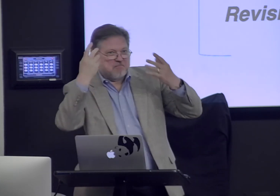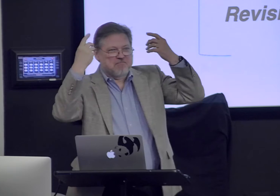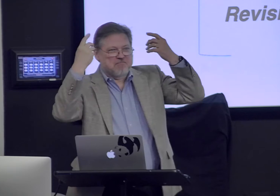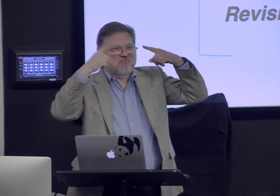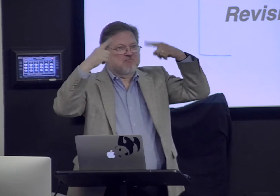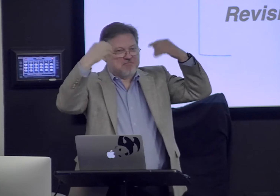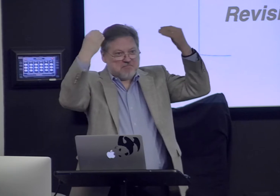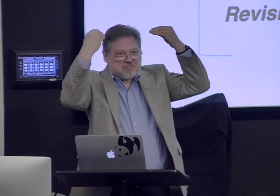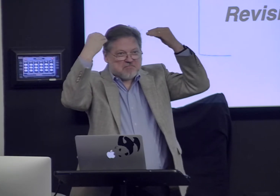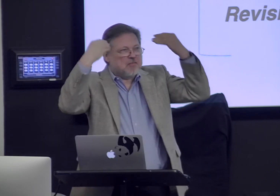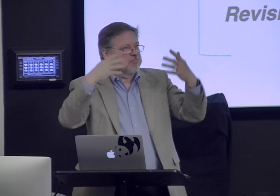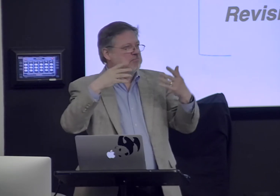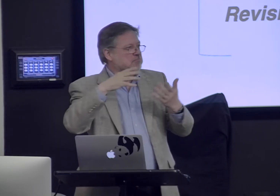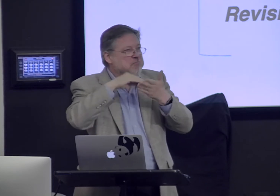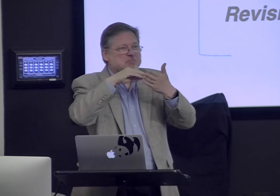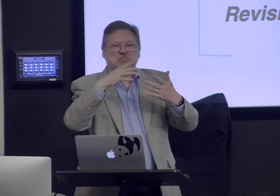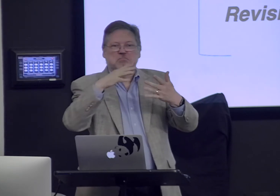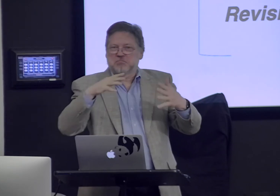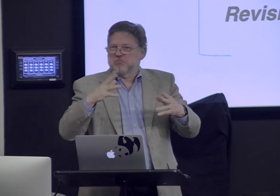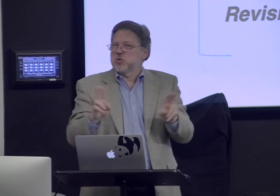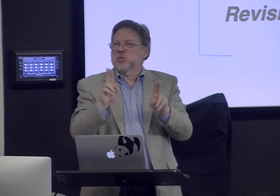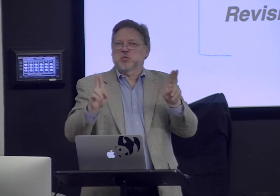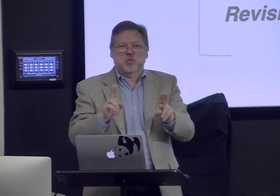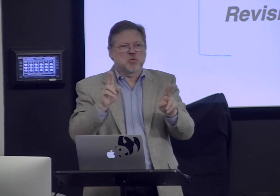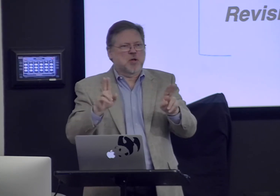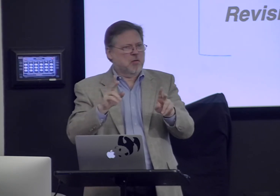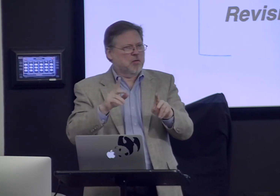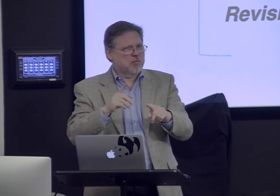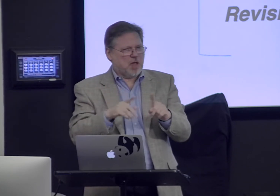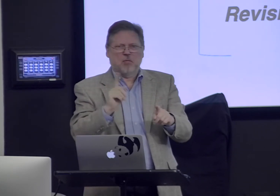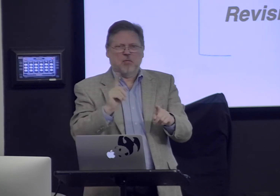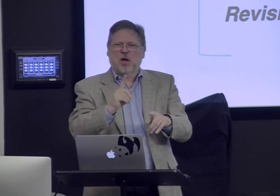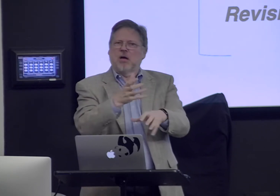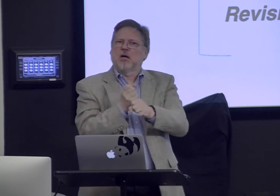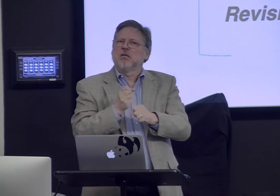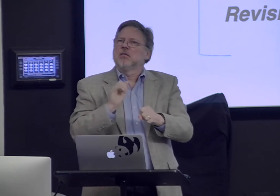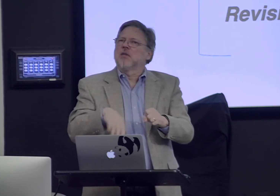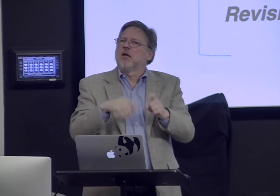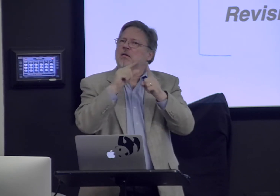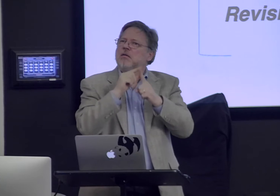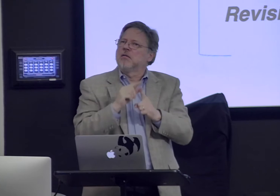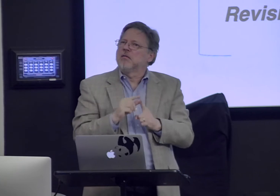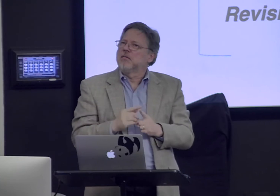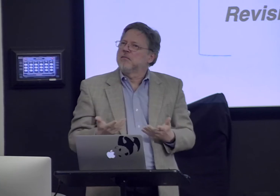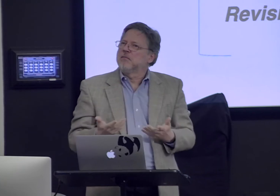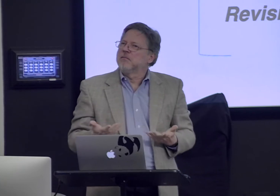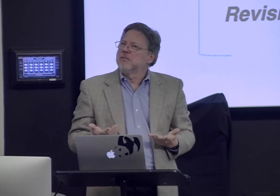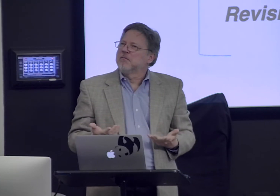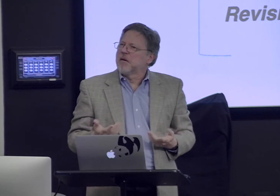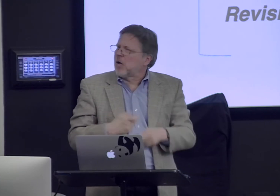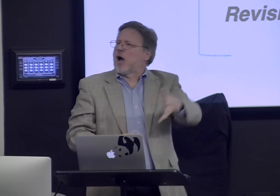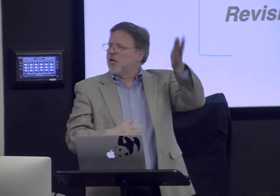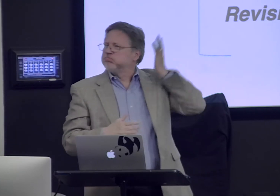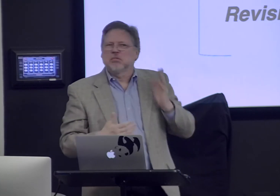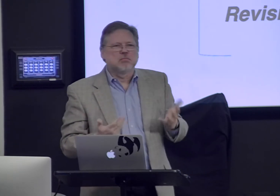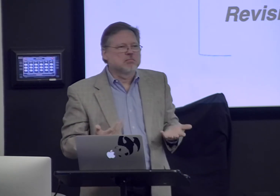really means that I'm looking at a great length of time so that we can see how our mental lexicon has changed